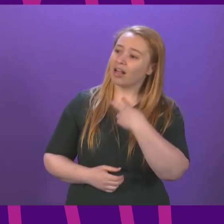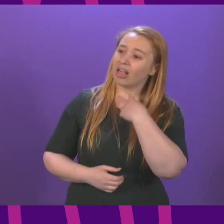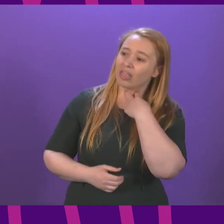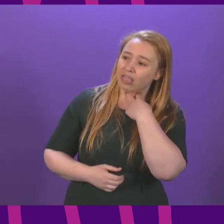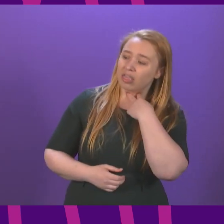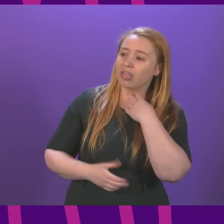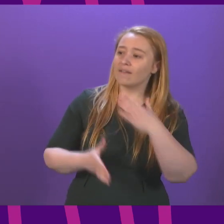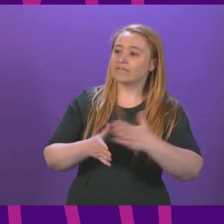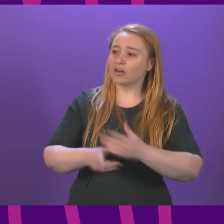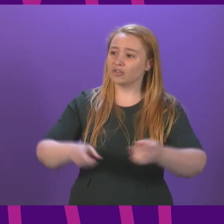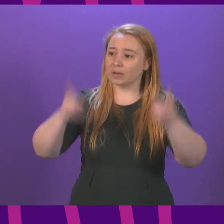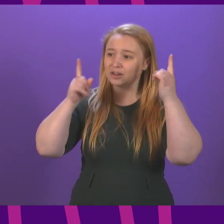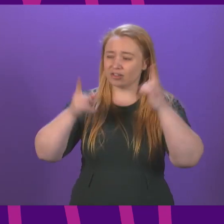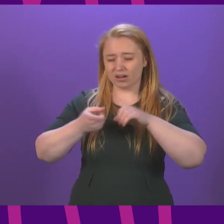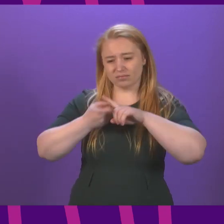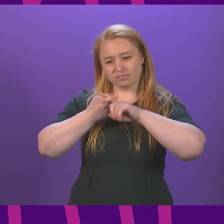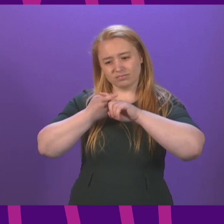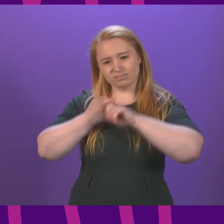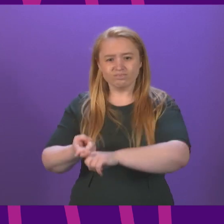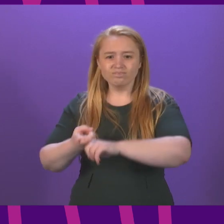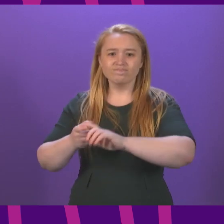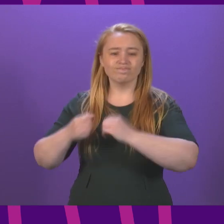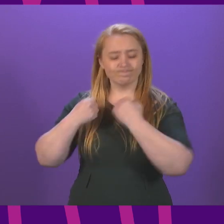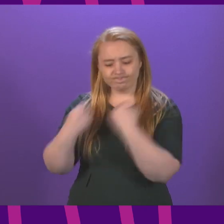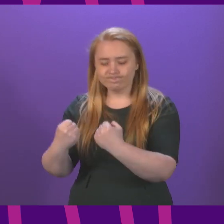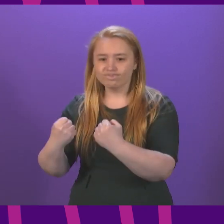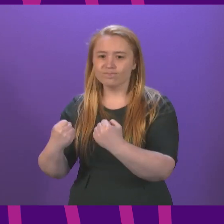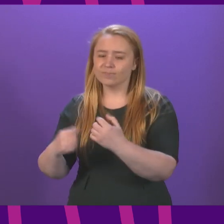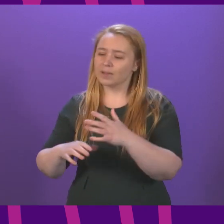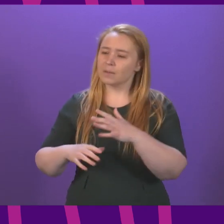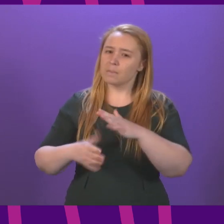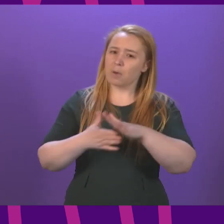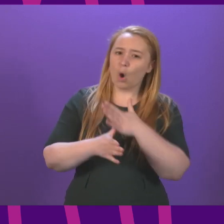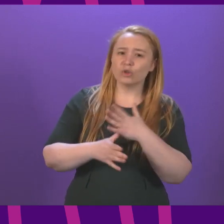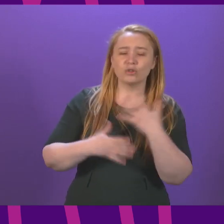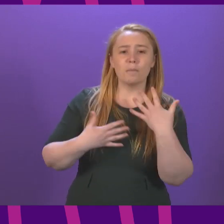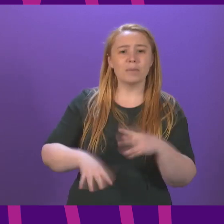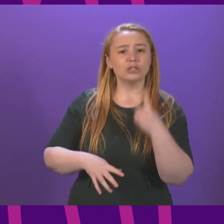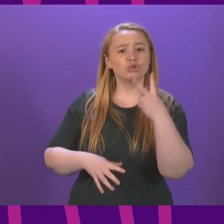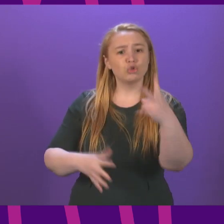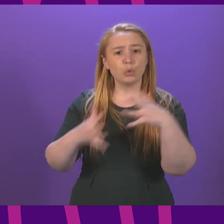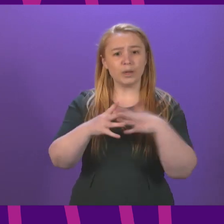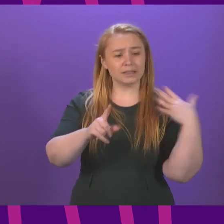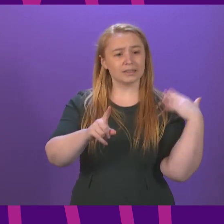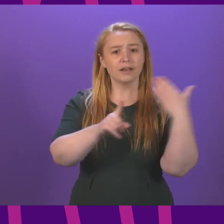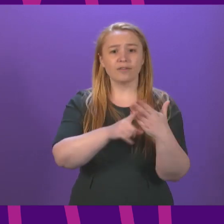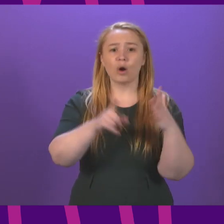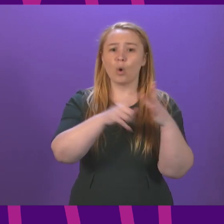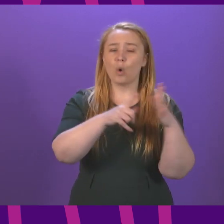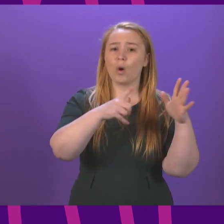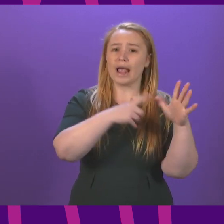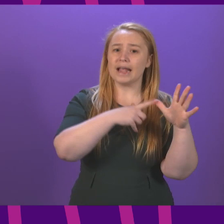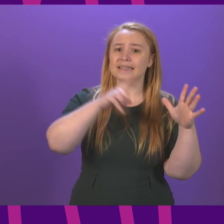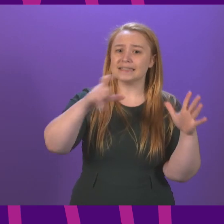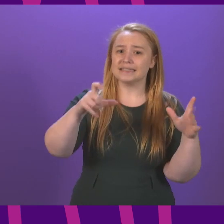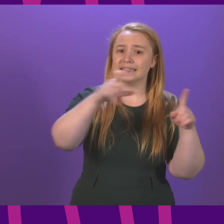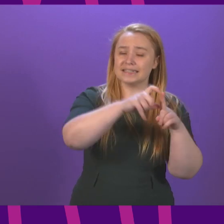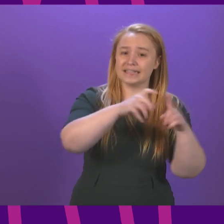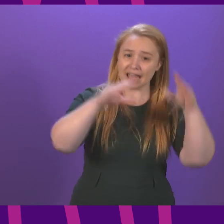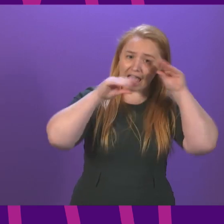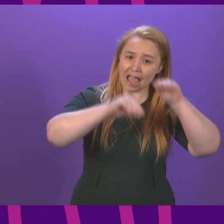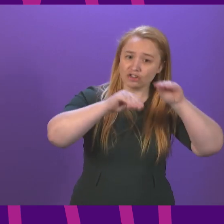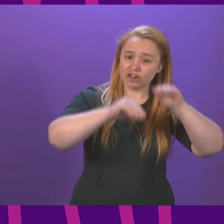in on this because it's been two weeks, two weeks since the Parliament voted for the OECD education report to be